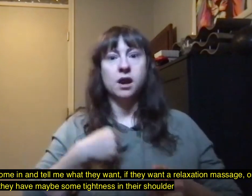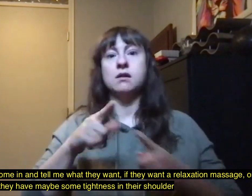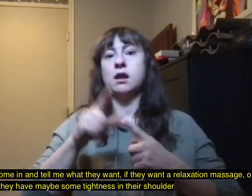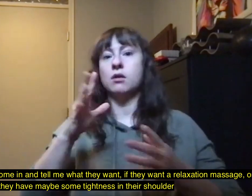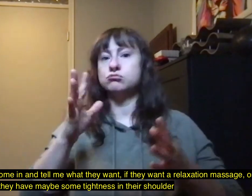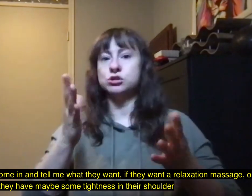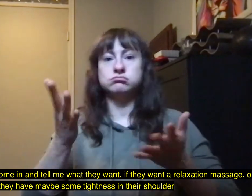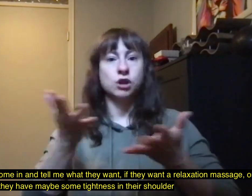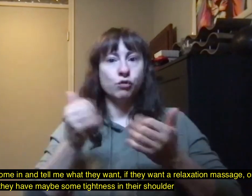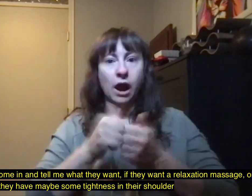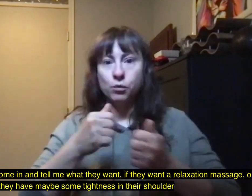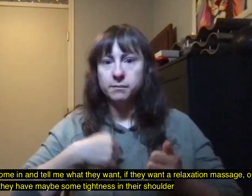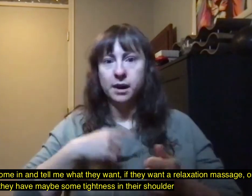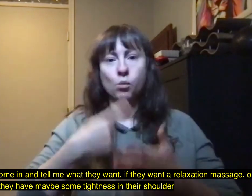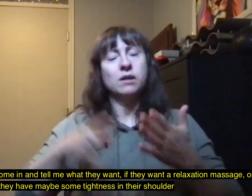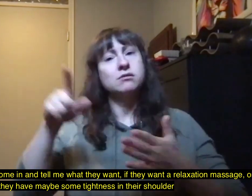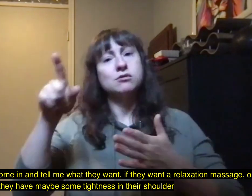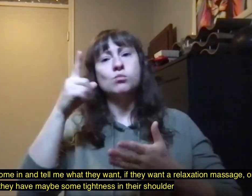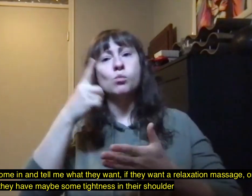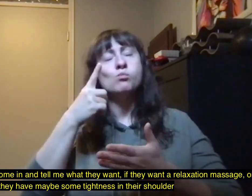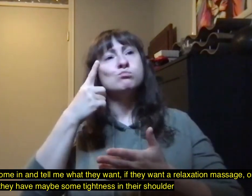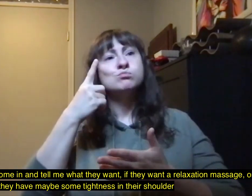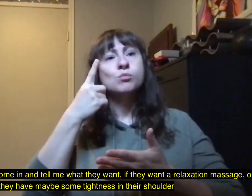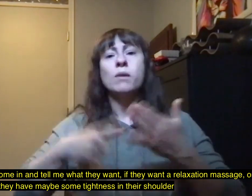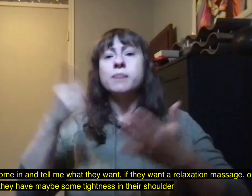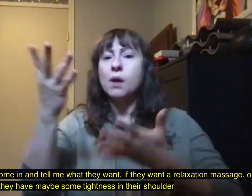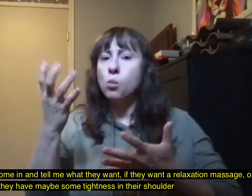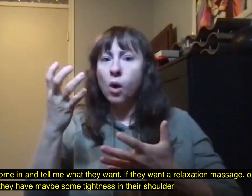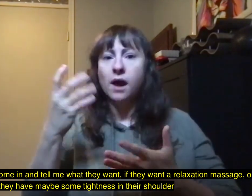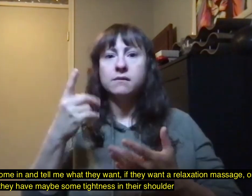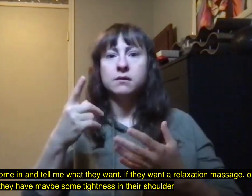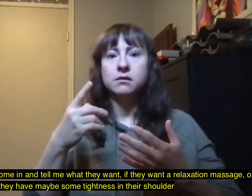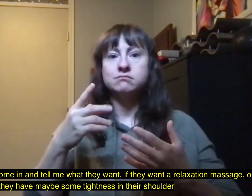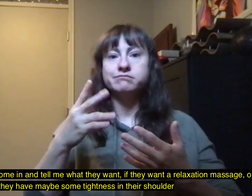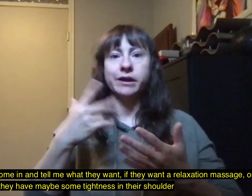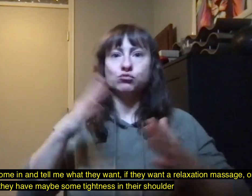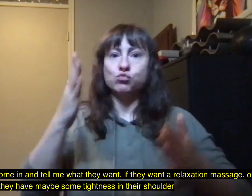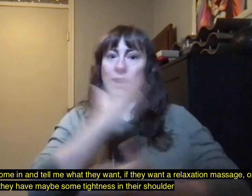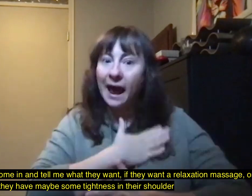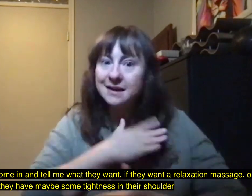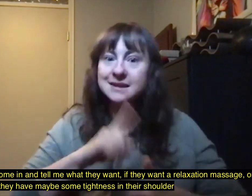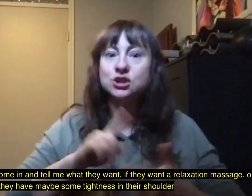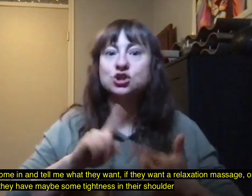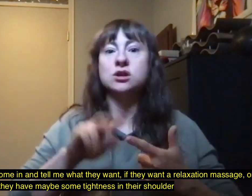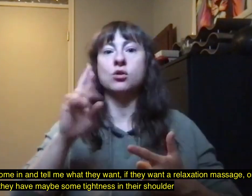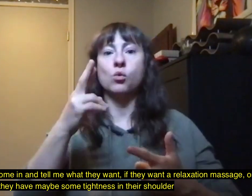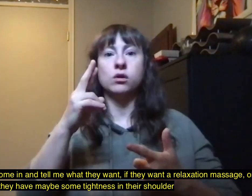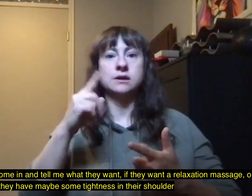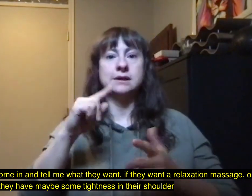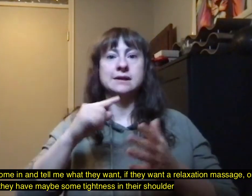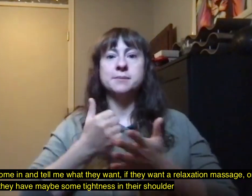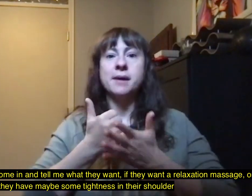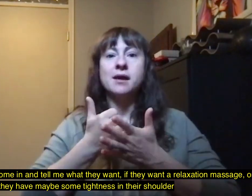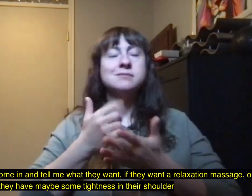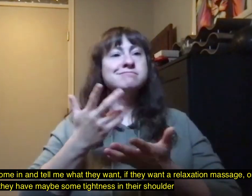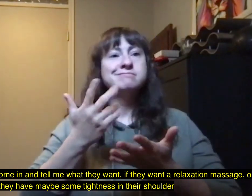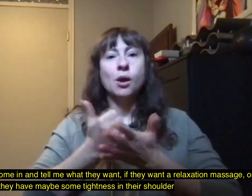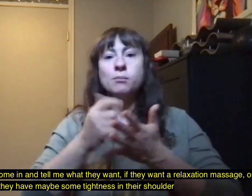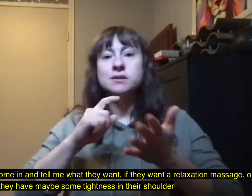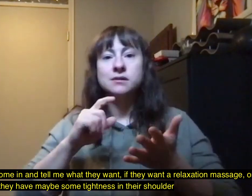So I have clients that come in and tell me what they want. If they want a relaxation massage or they have maybe some tightness in their